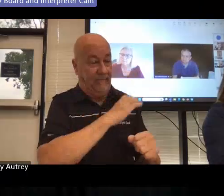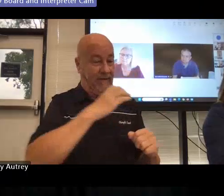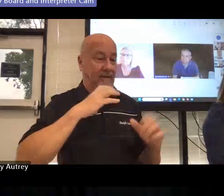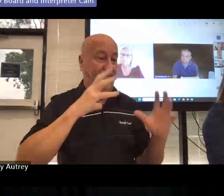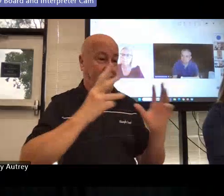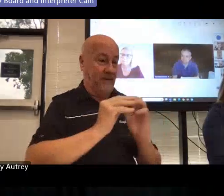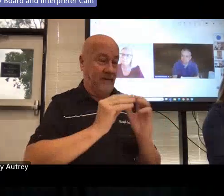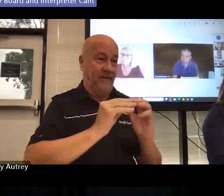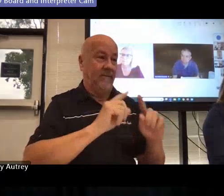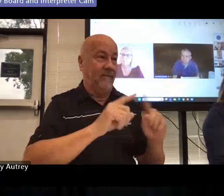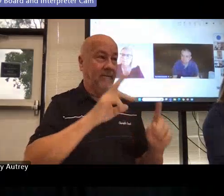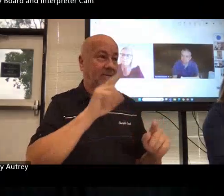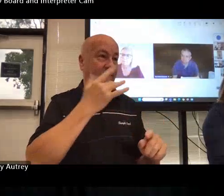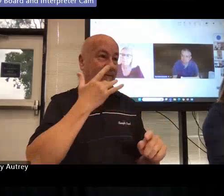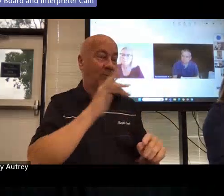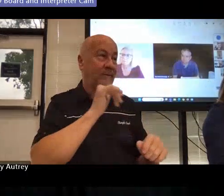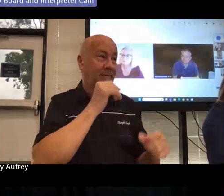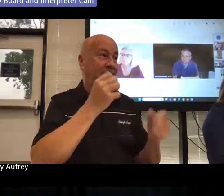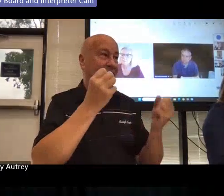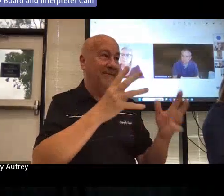committee meeting.